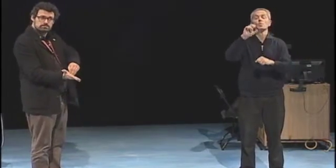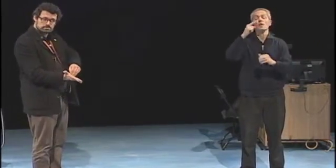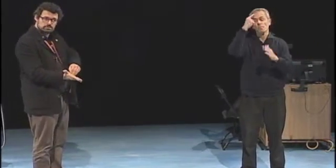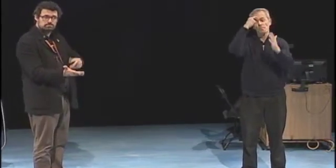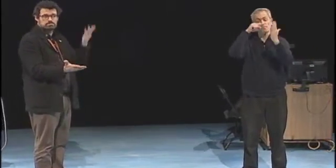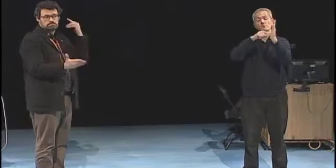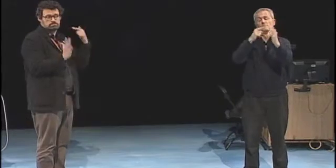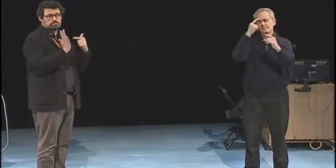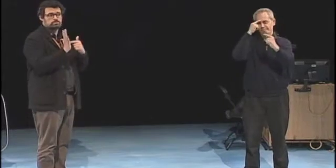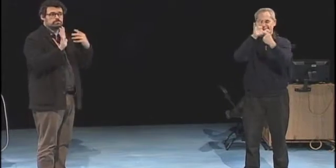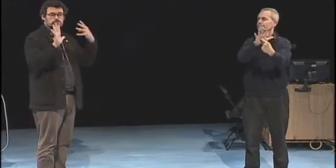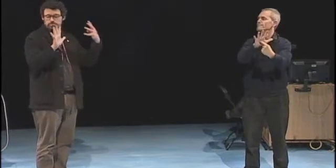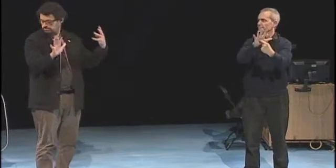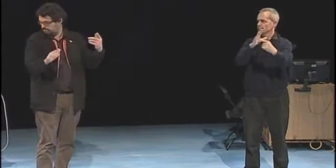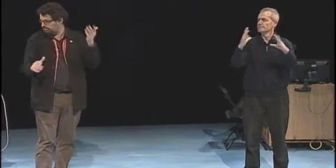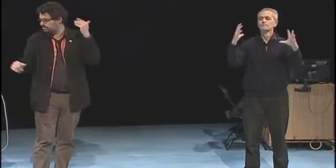So, to summarize,